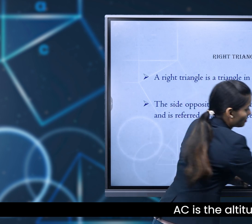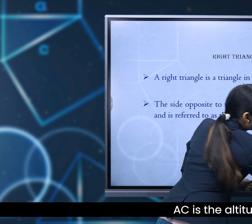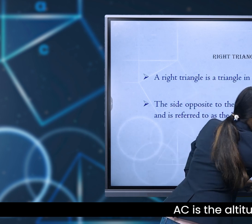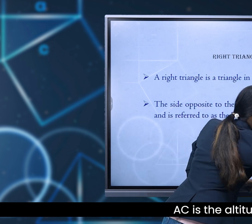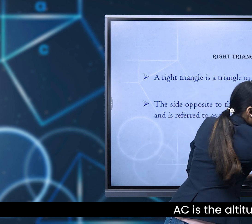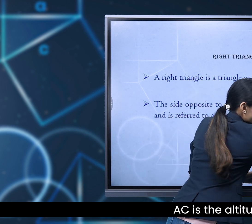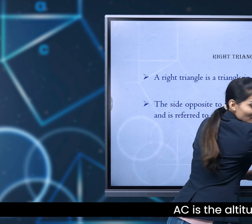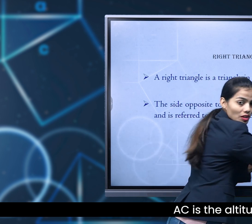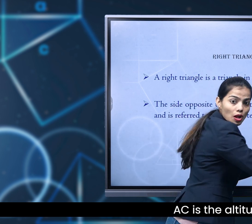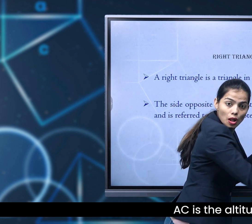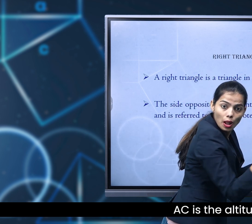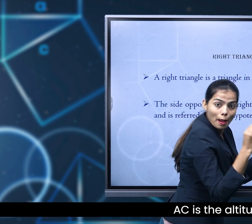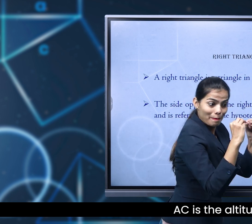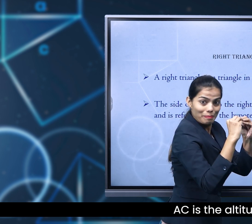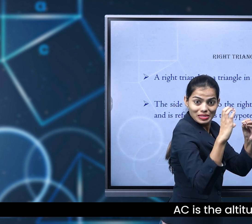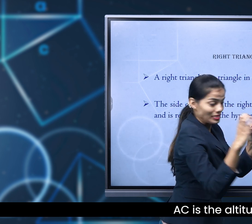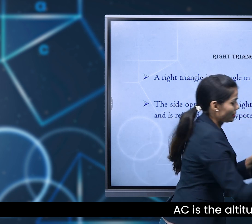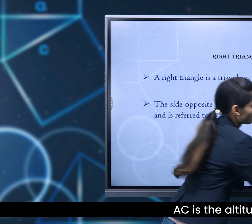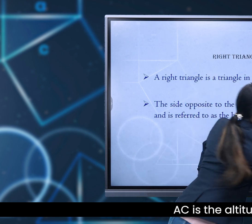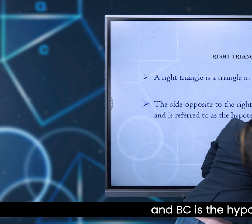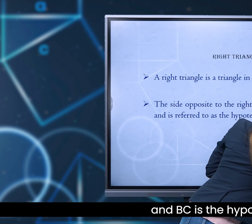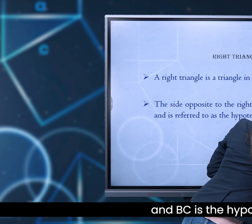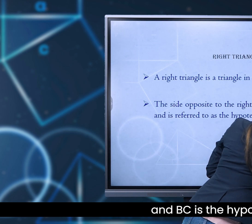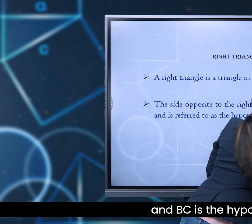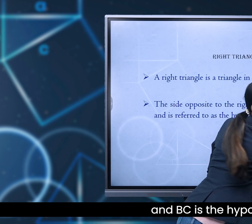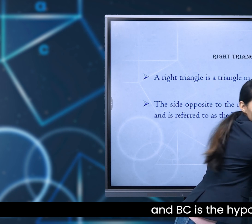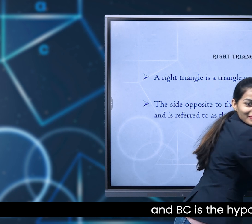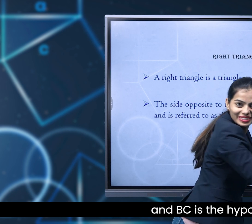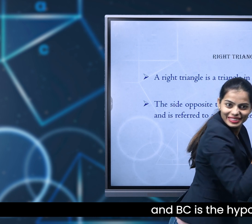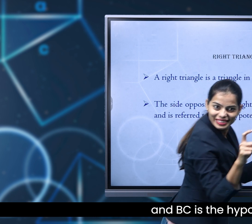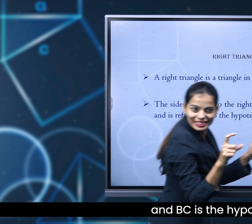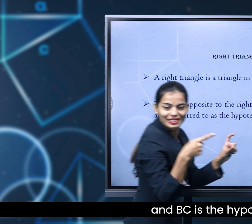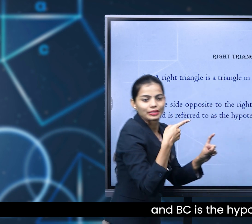AC is the altitude, and BC is the hypotenuse.